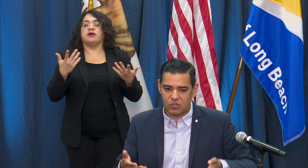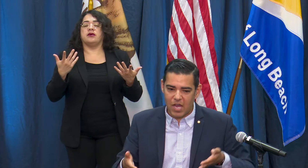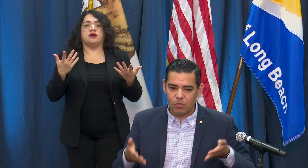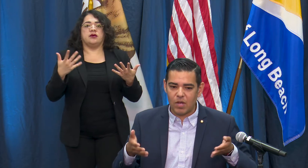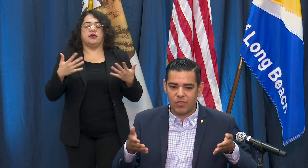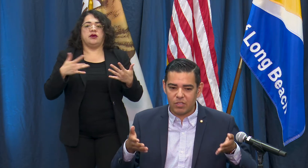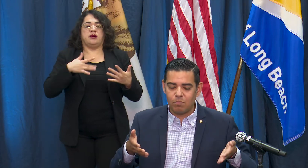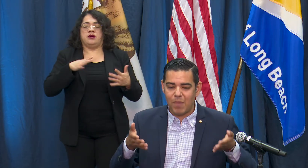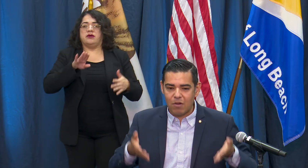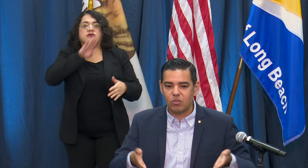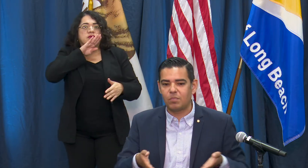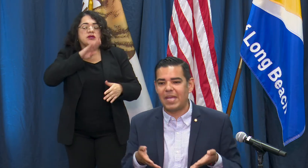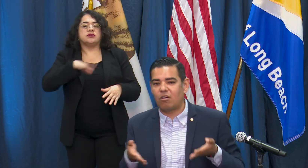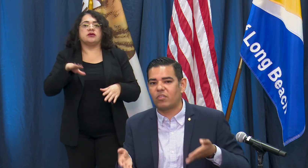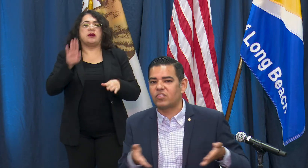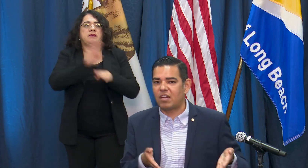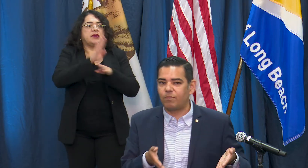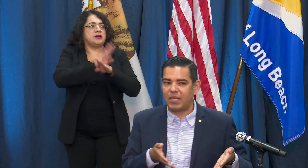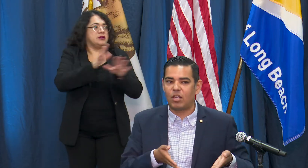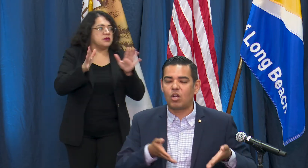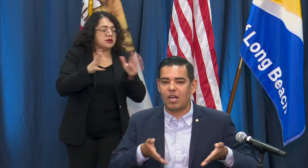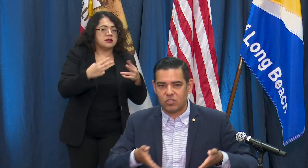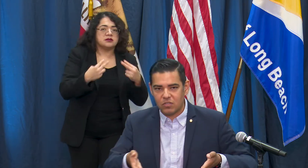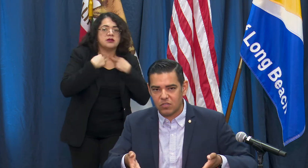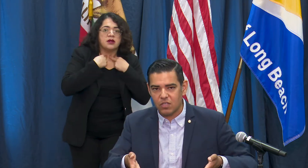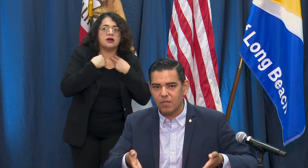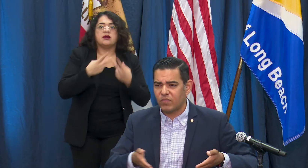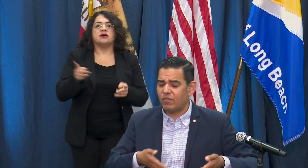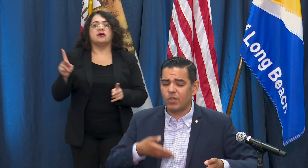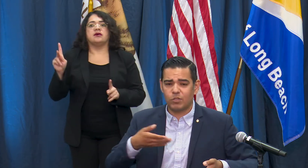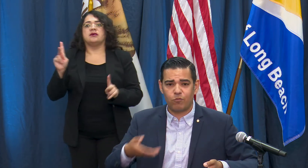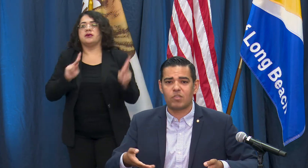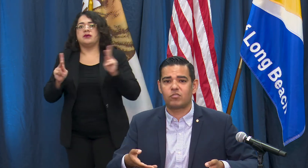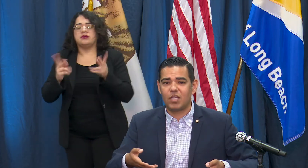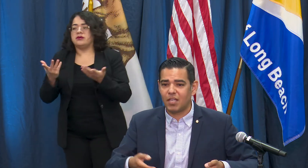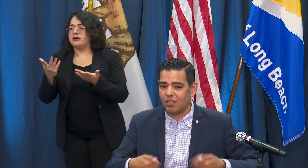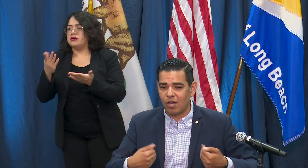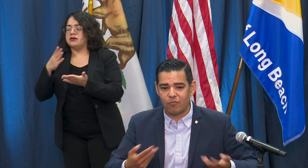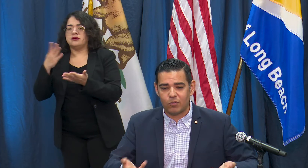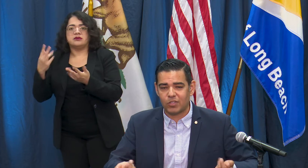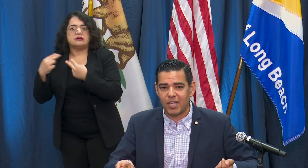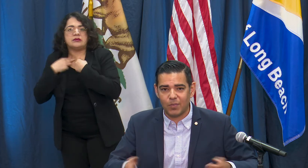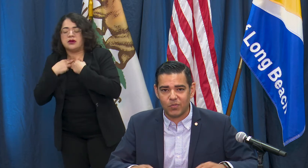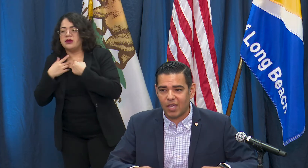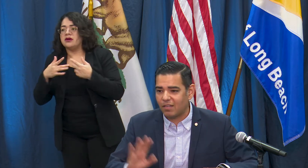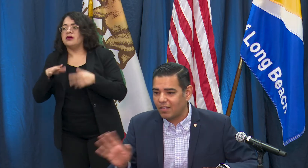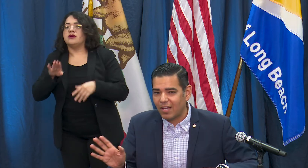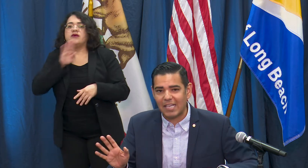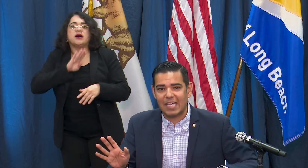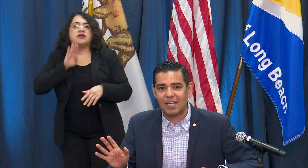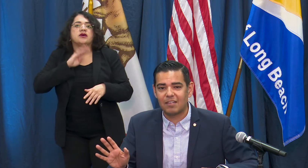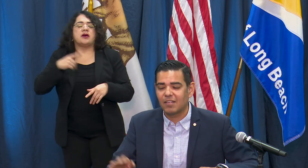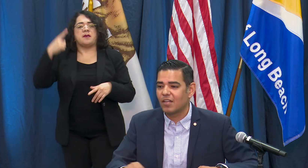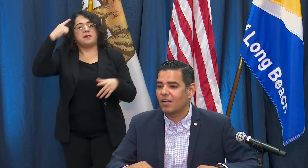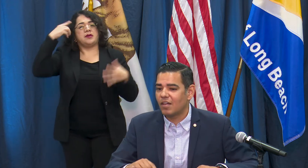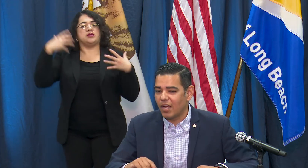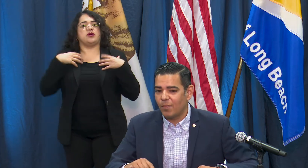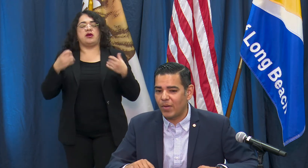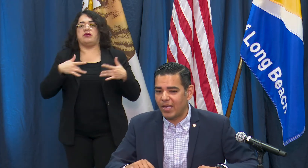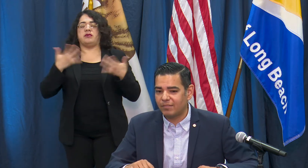whole thing. And so I think it's better to err on the side of being cautious, even though it's frustrating and a lot of folks are getting upset. I get